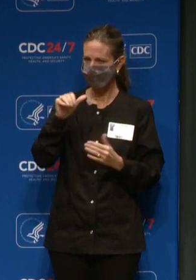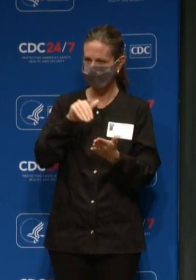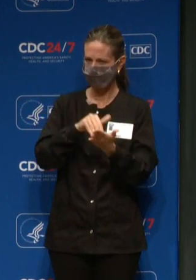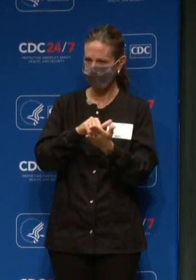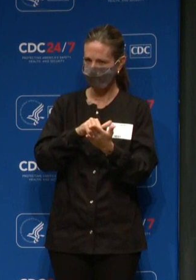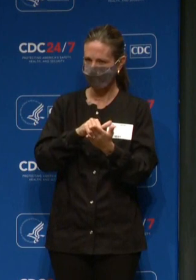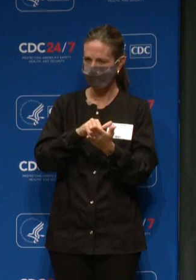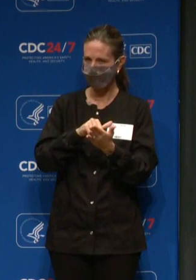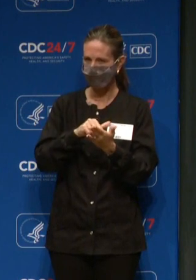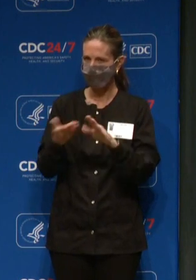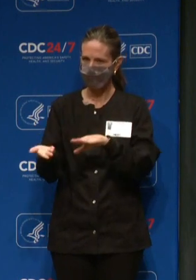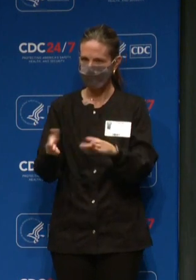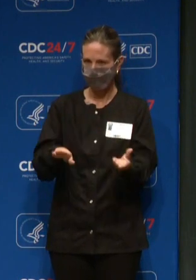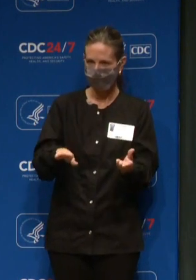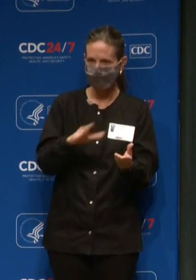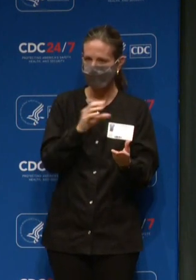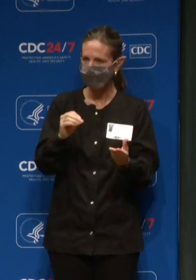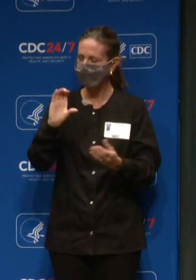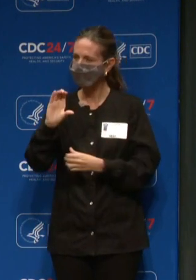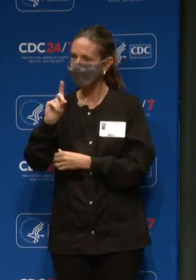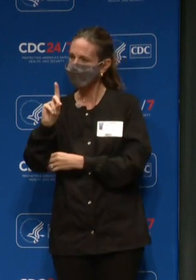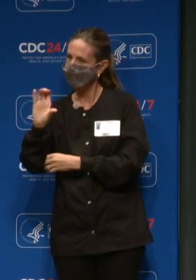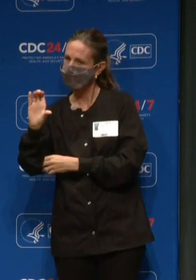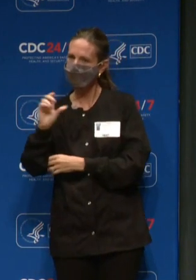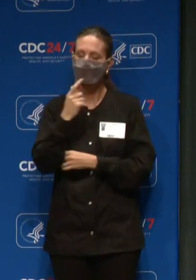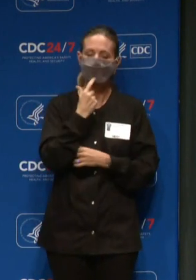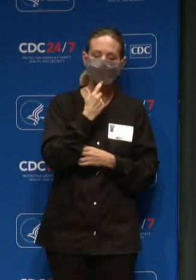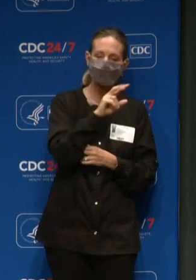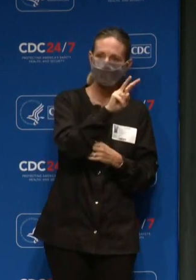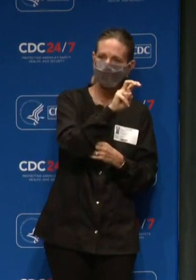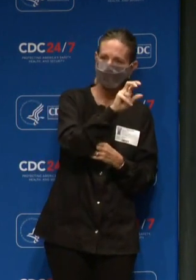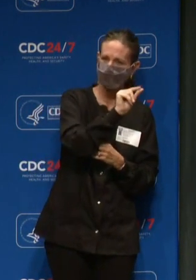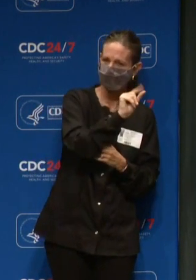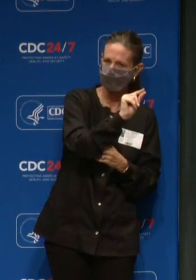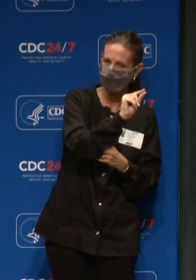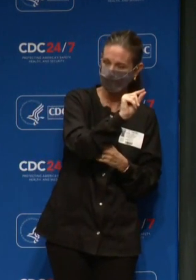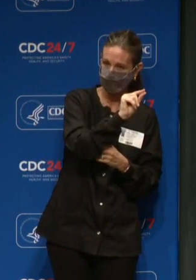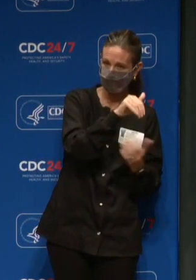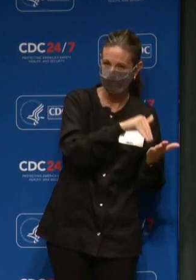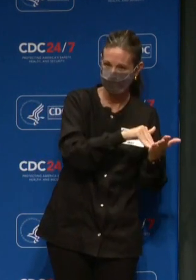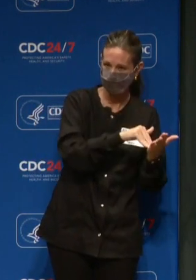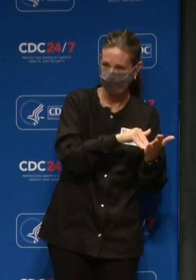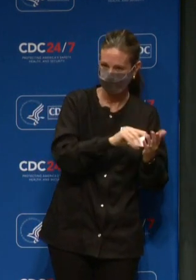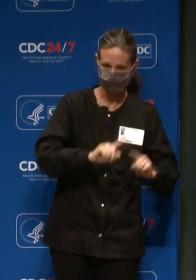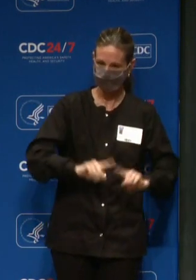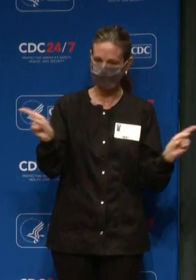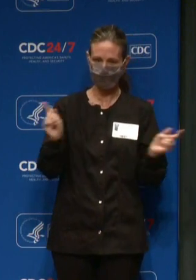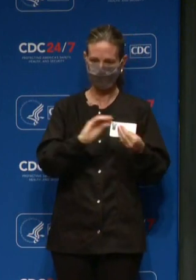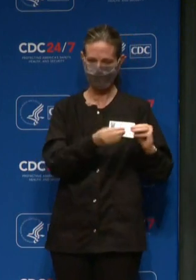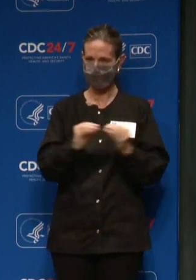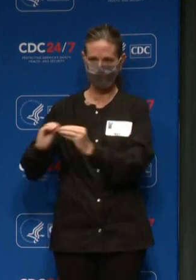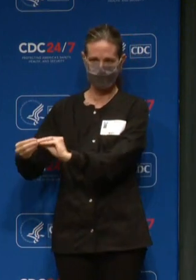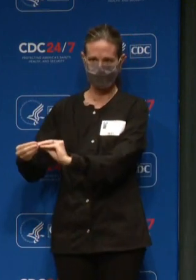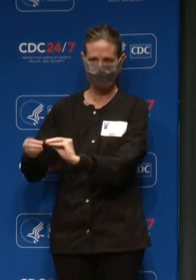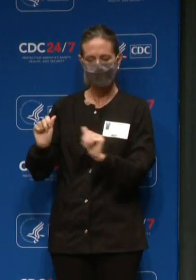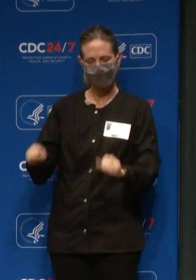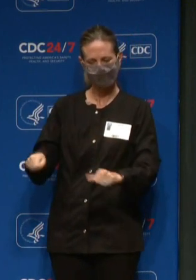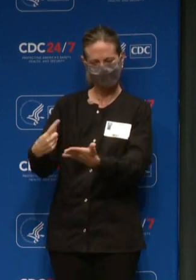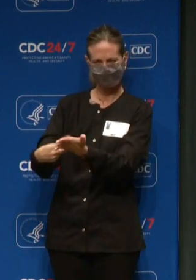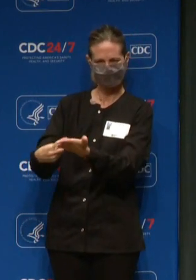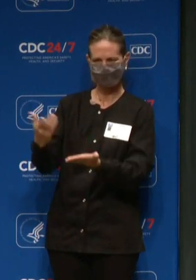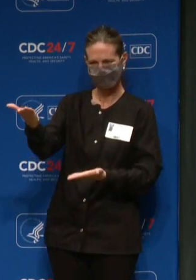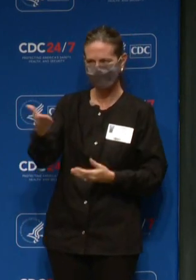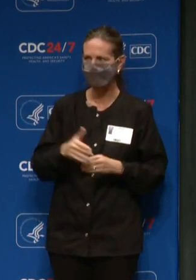believe the CDC said 2 out of every 3 deaths is COVID-related. Could you just talk about that? Sure. So the concept